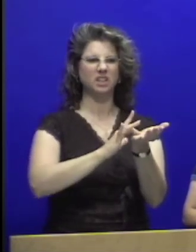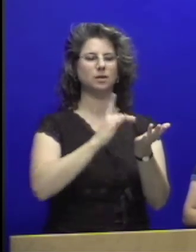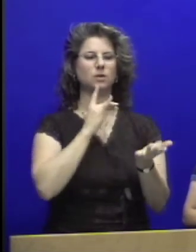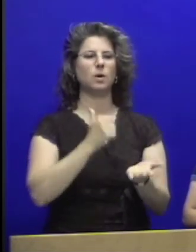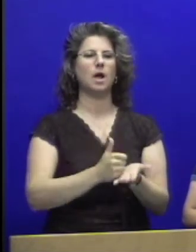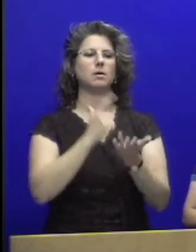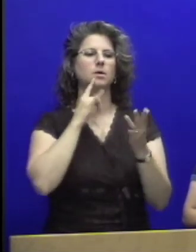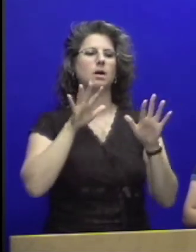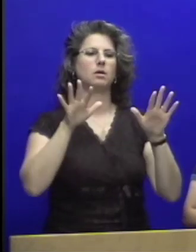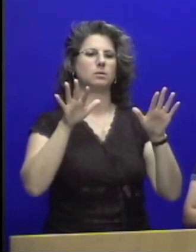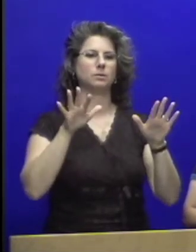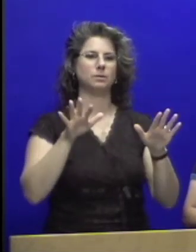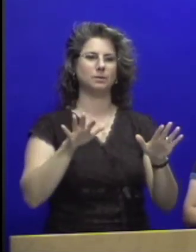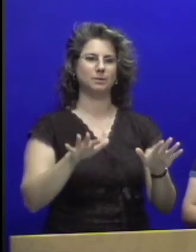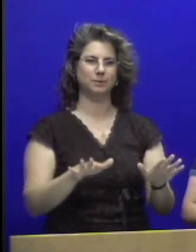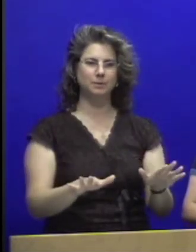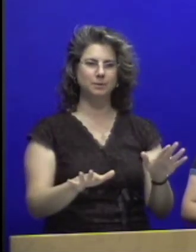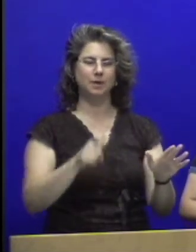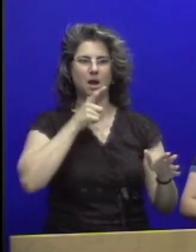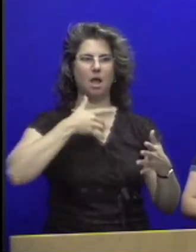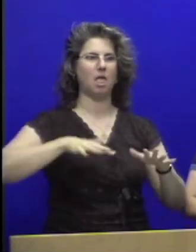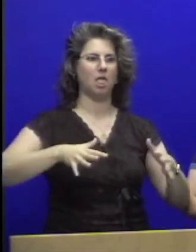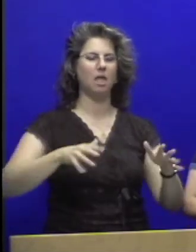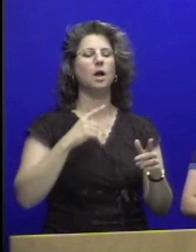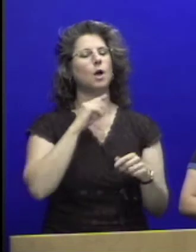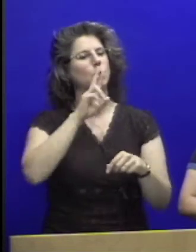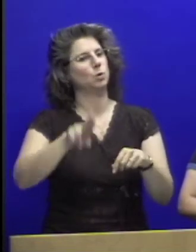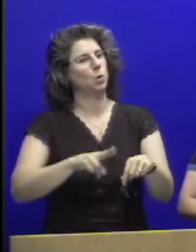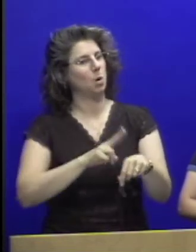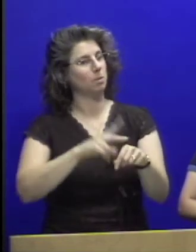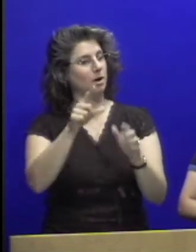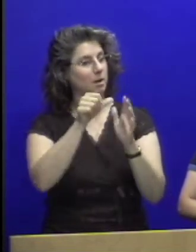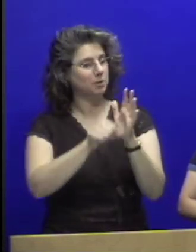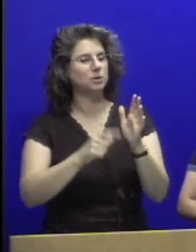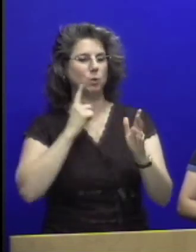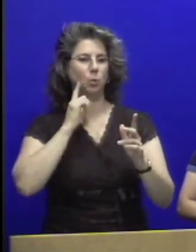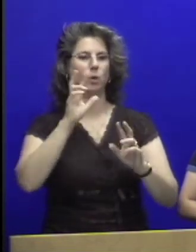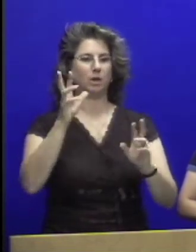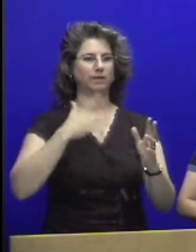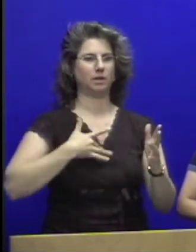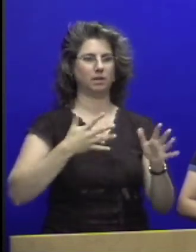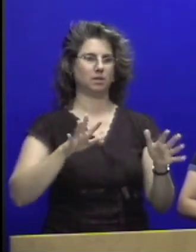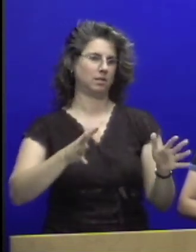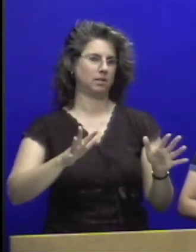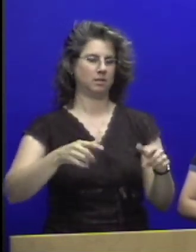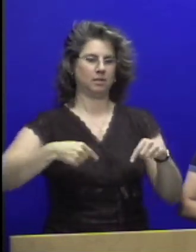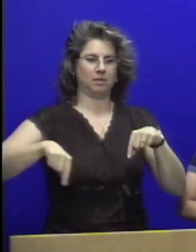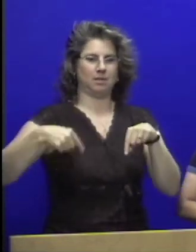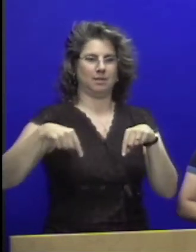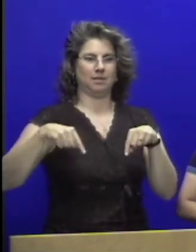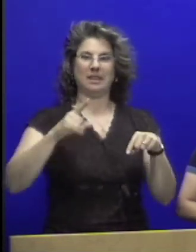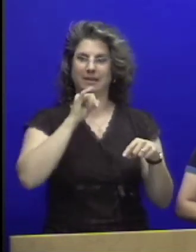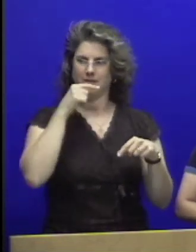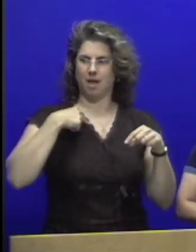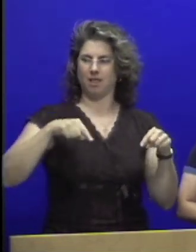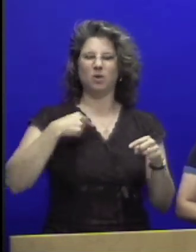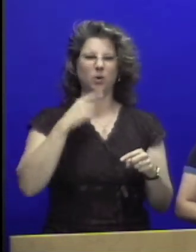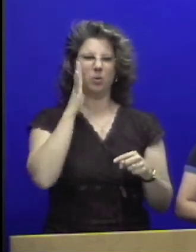anxious. It is normal to be anxious before your operation. If you weren't anxious, we'd be worried.